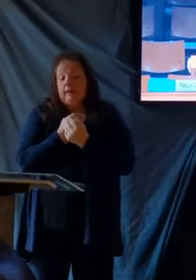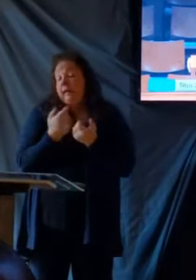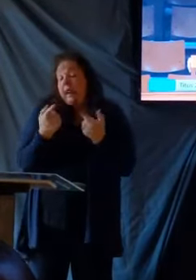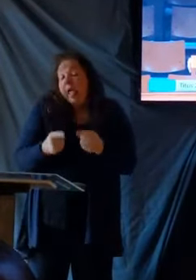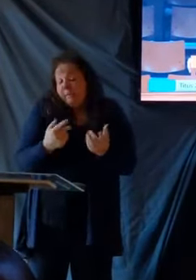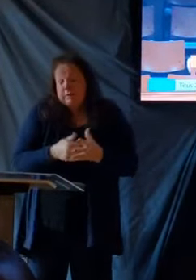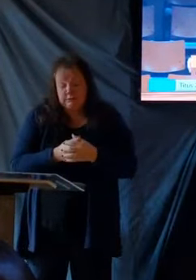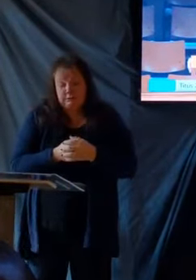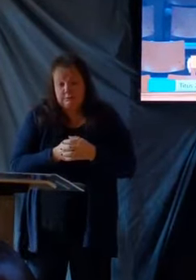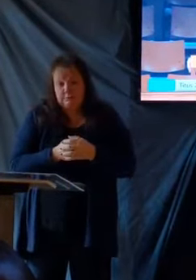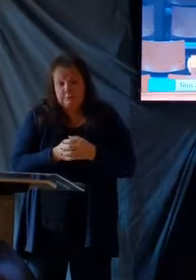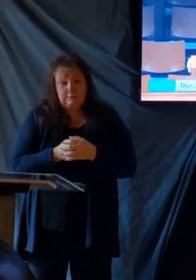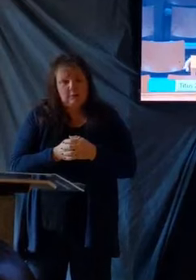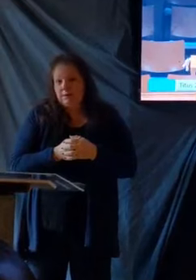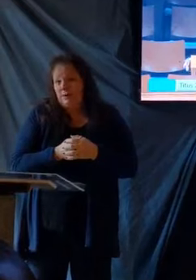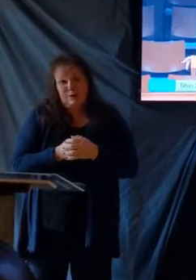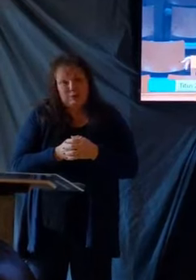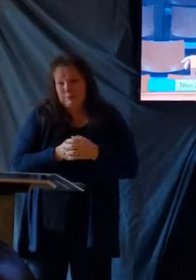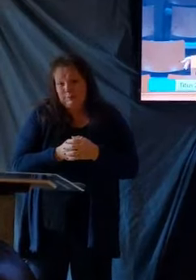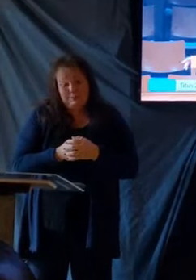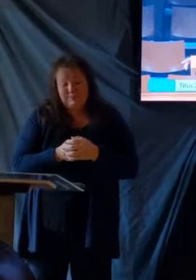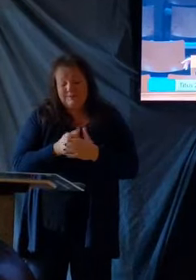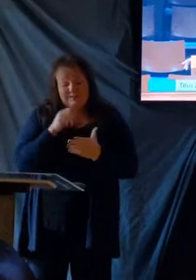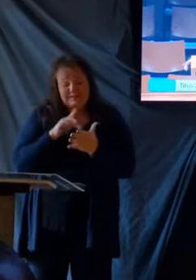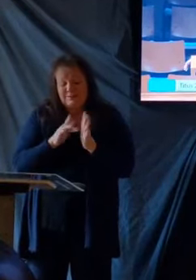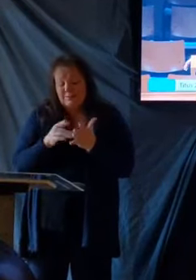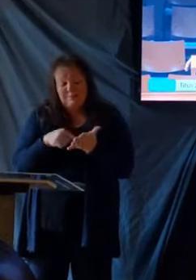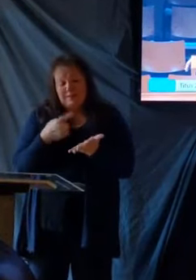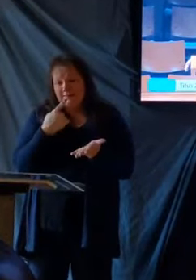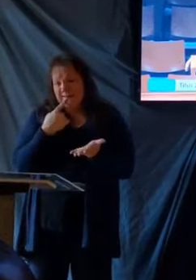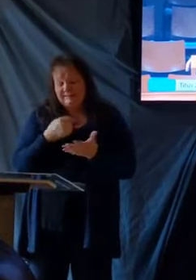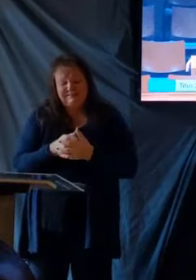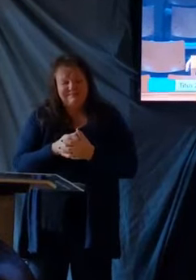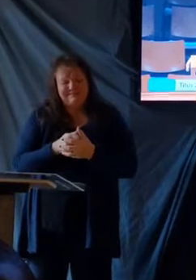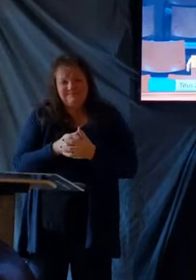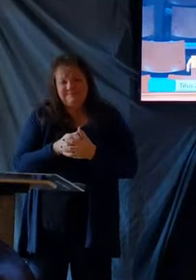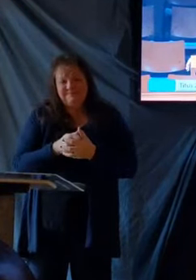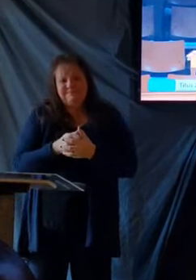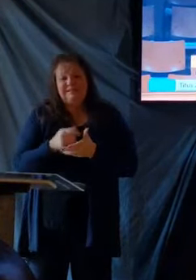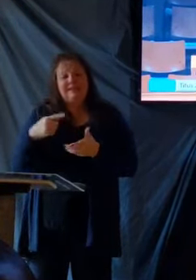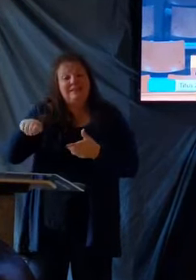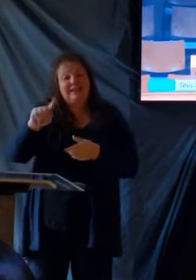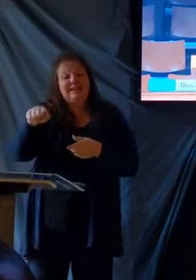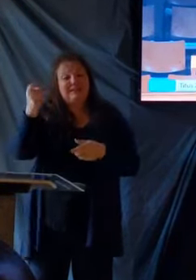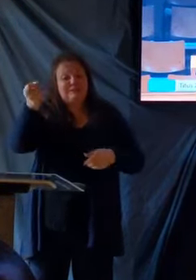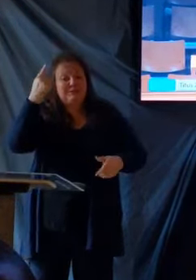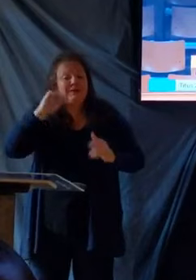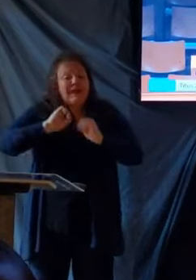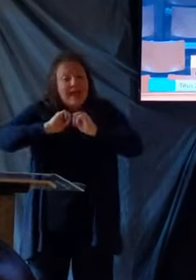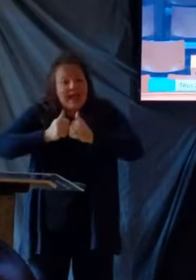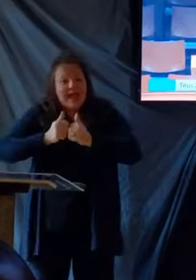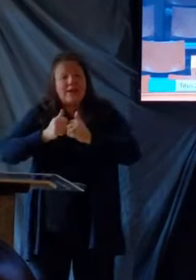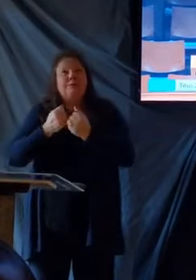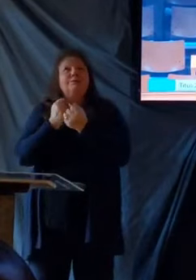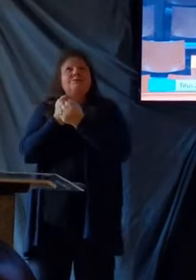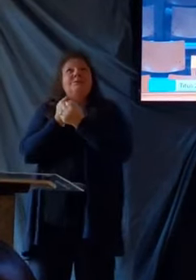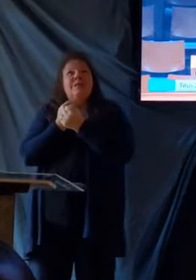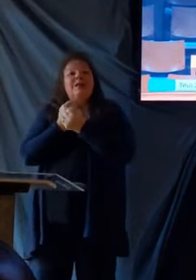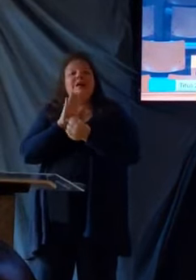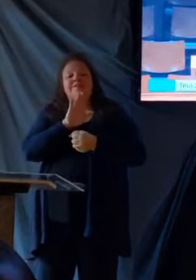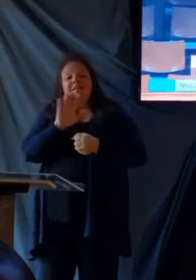it happens. Not biblically. They have to understand how they are to love